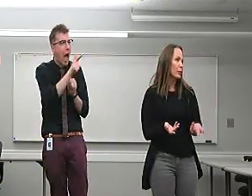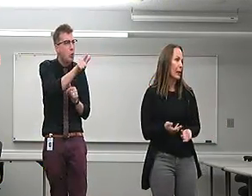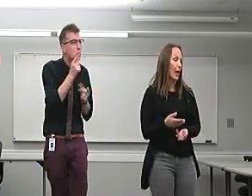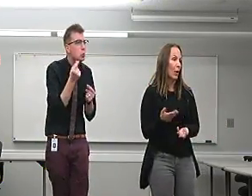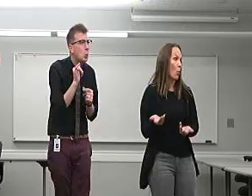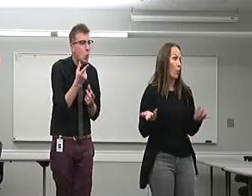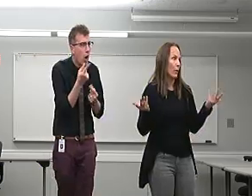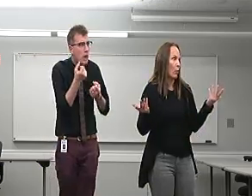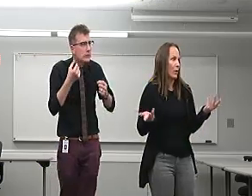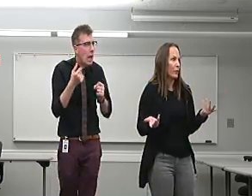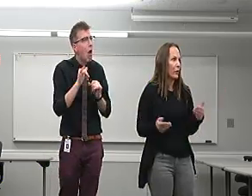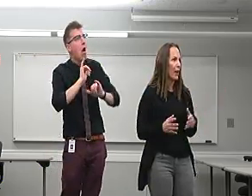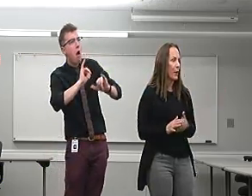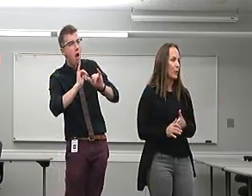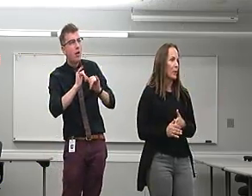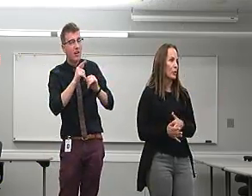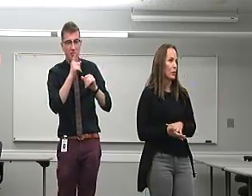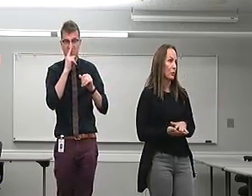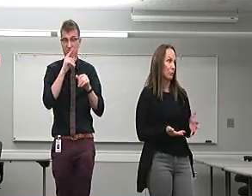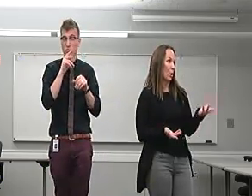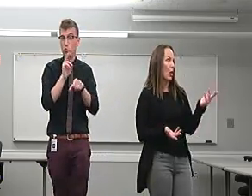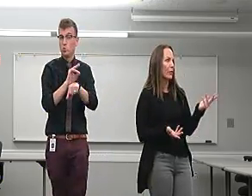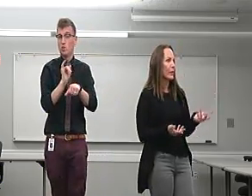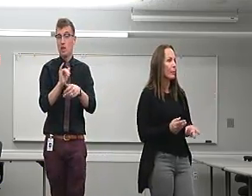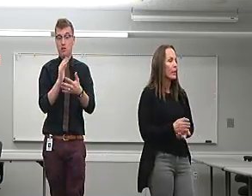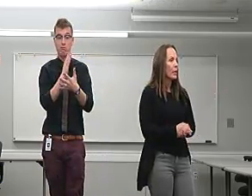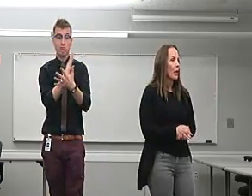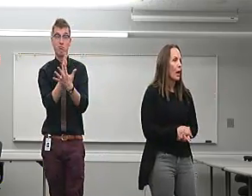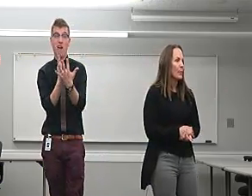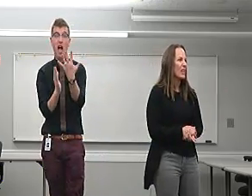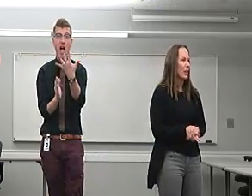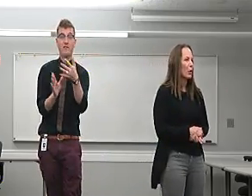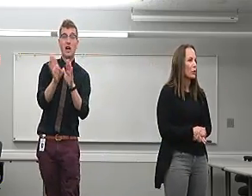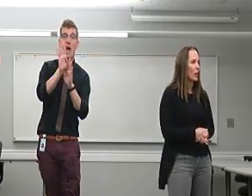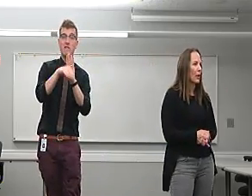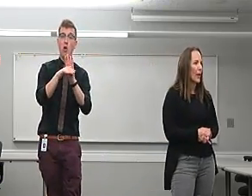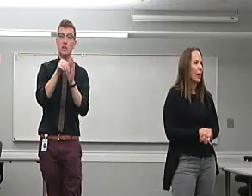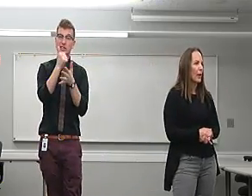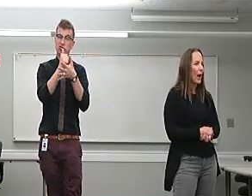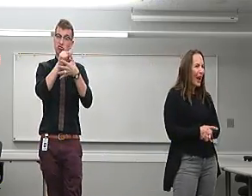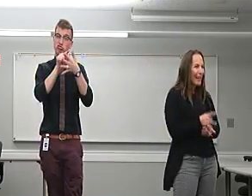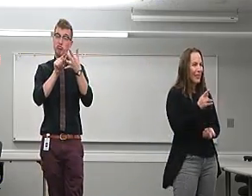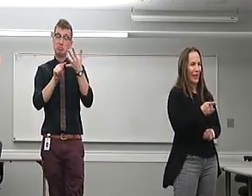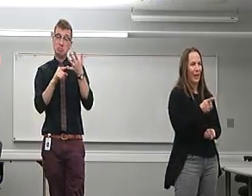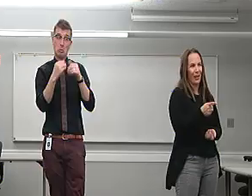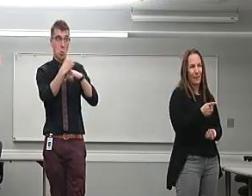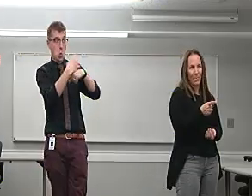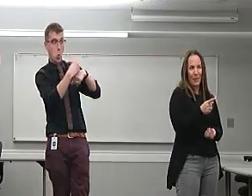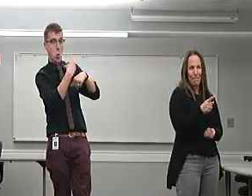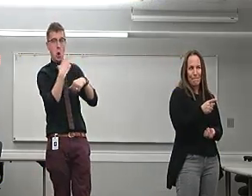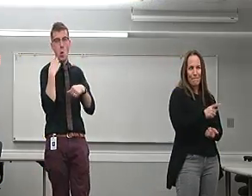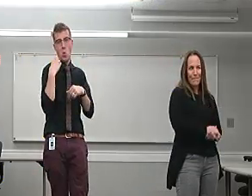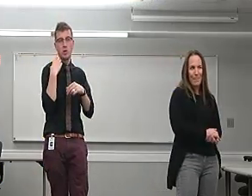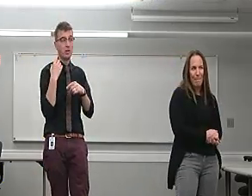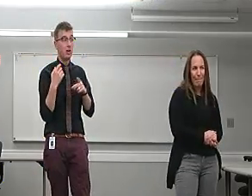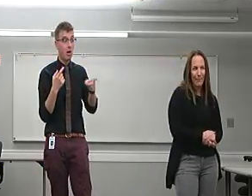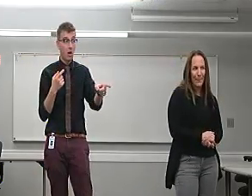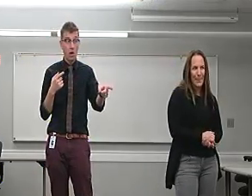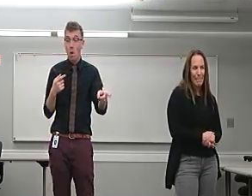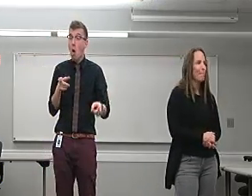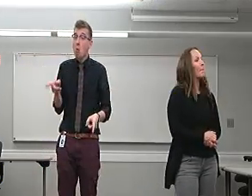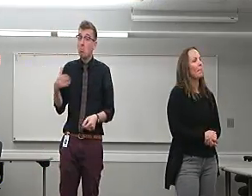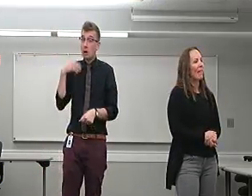one of your half-hour sessions or all of them to get coaching on that. I think. He could do it. He could tell me a